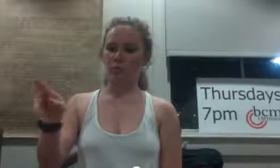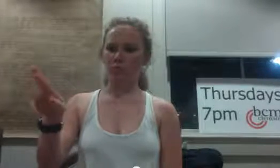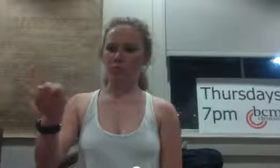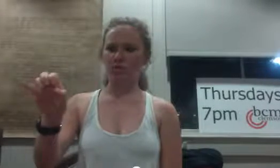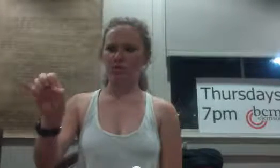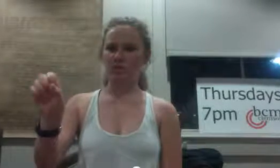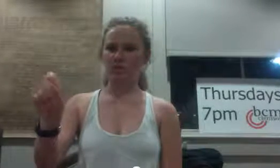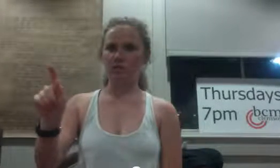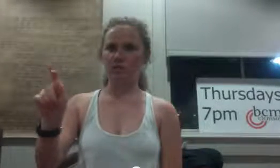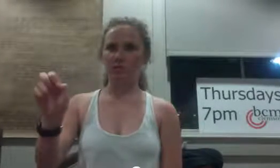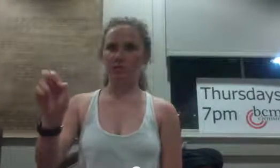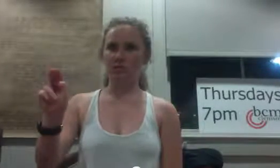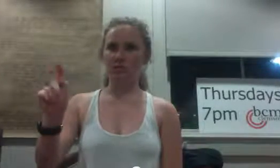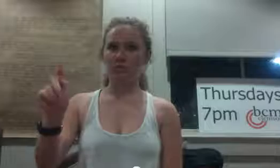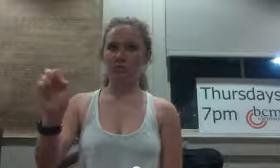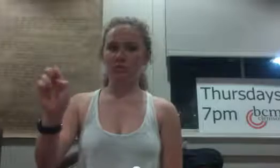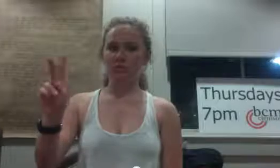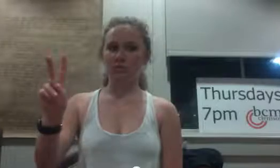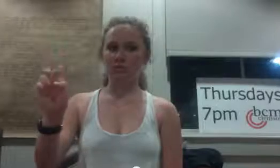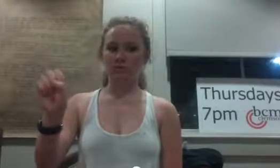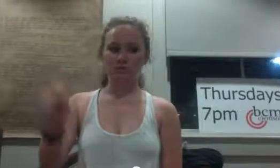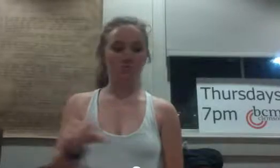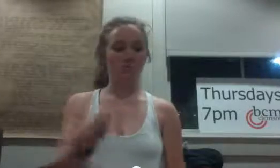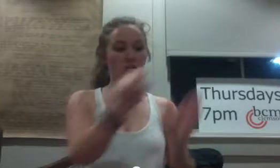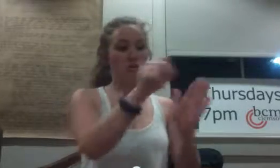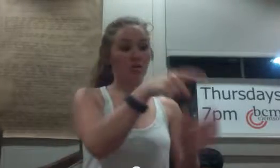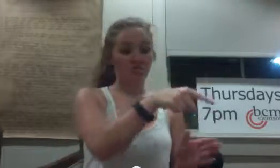of Representatives.